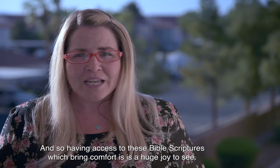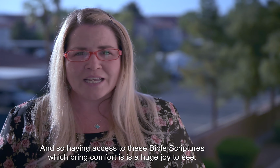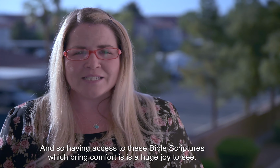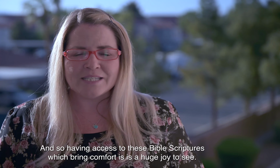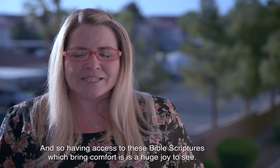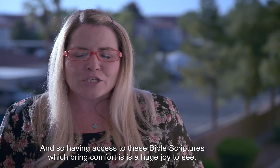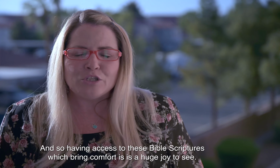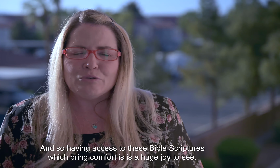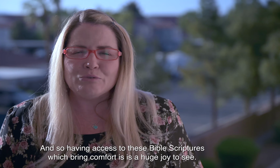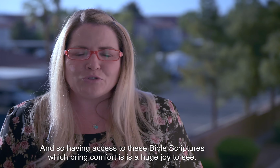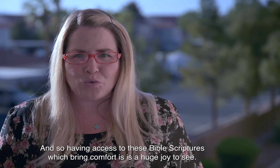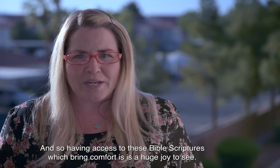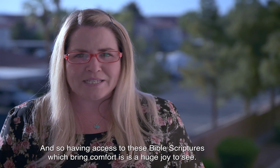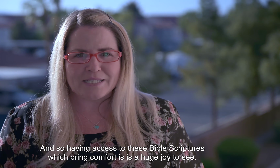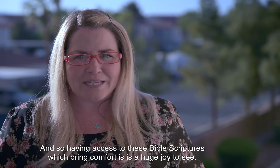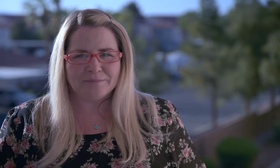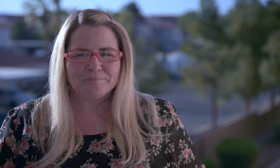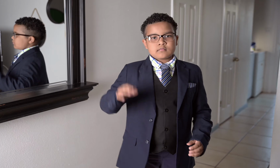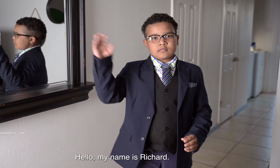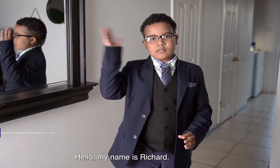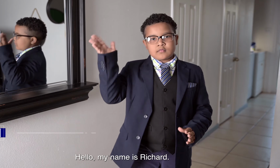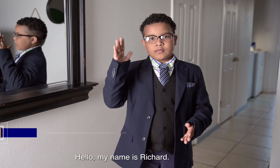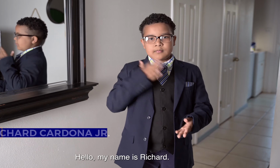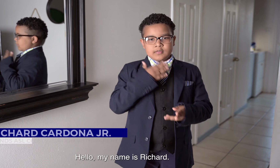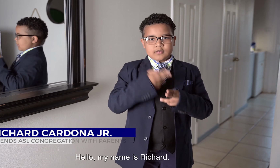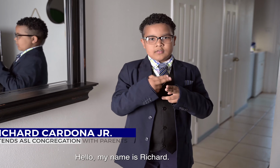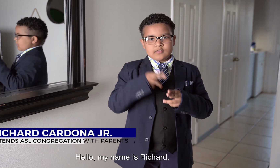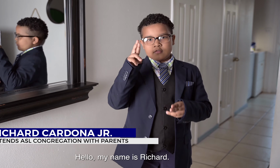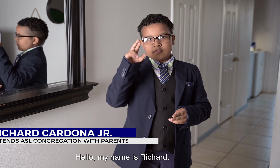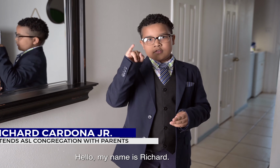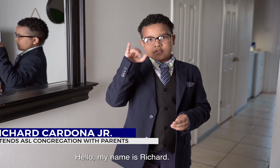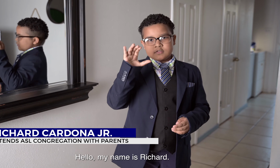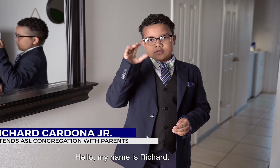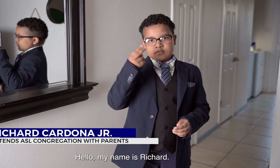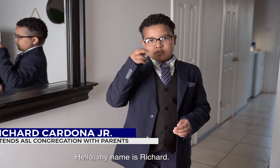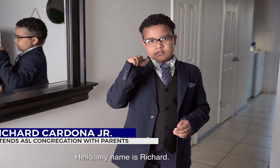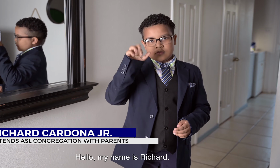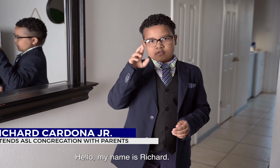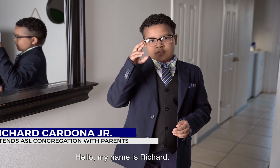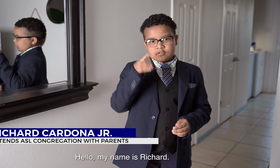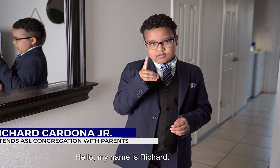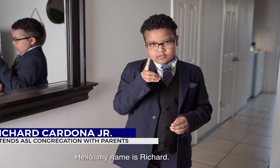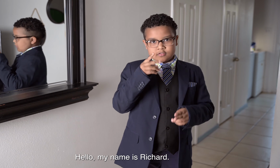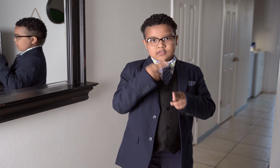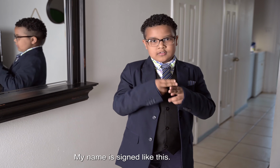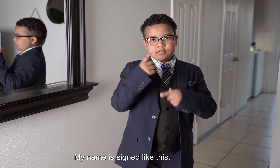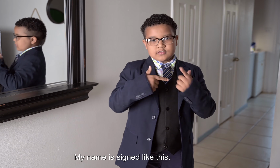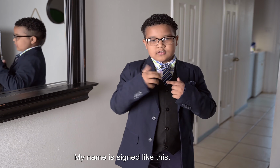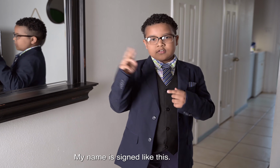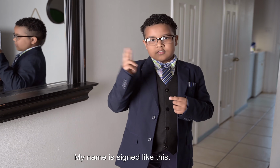comfort is a huge joy to see. Hello, my name is